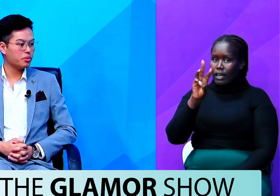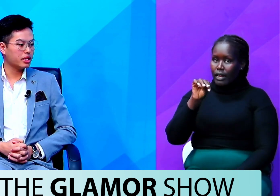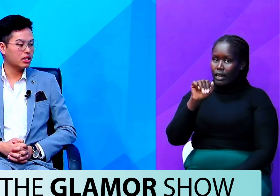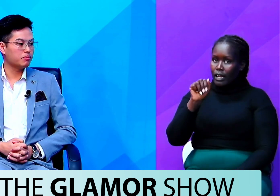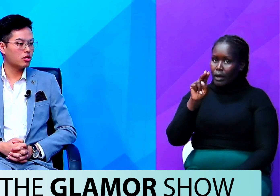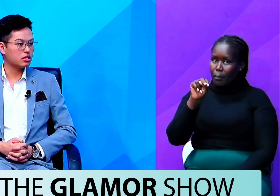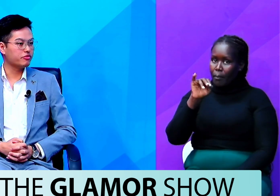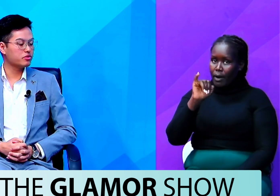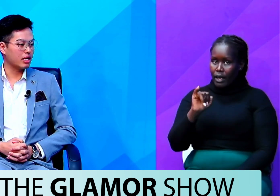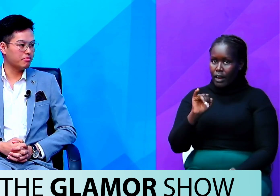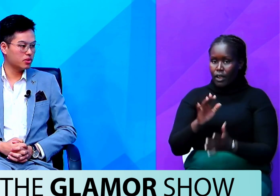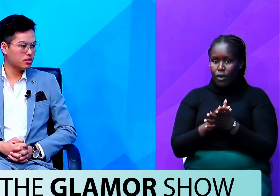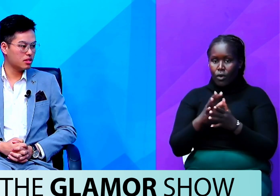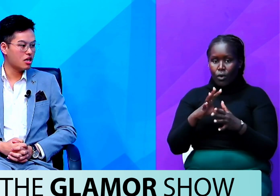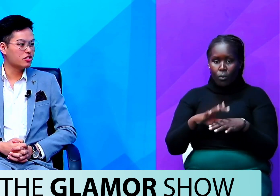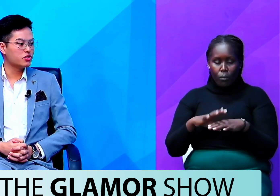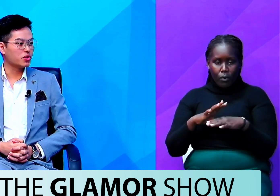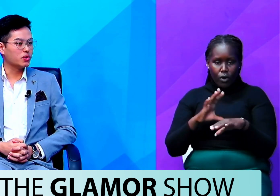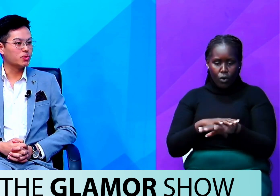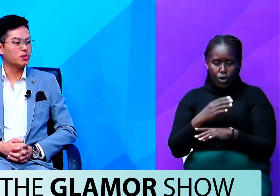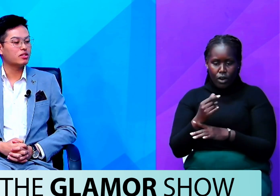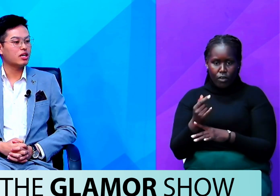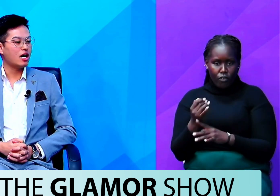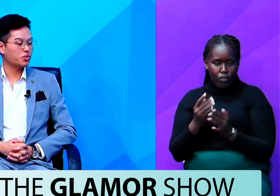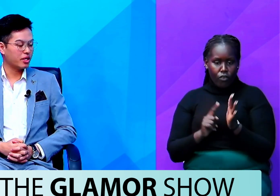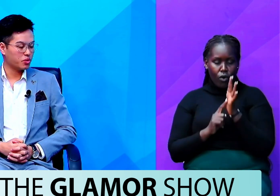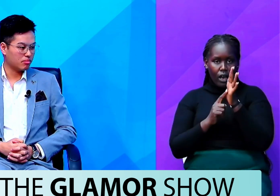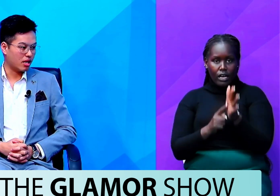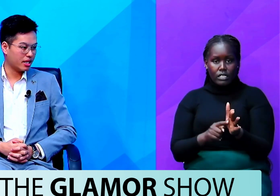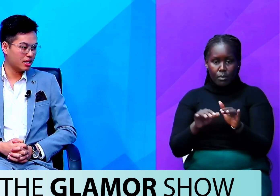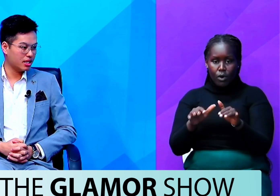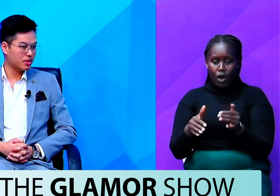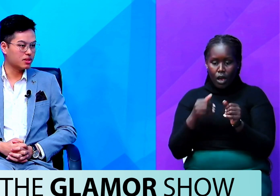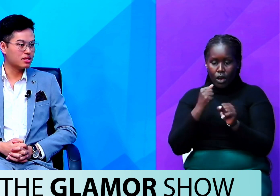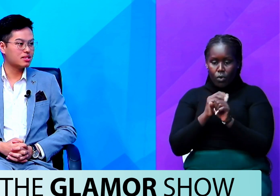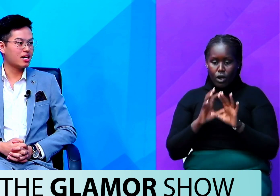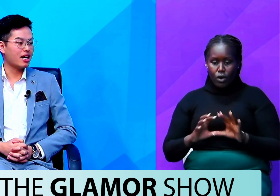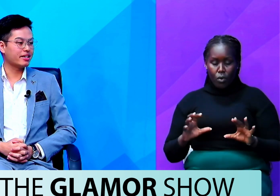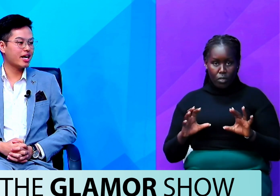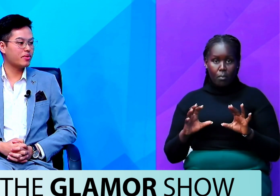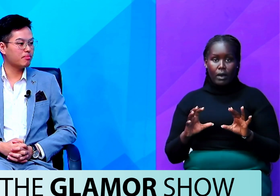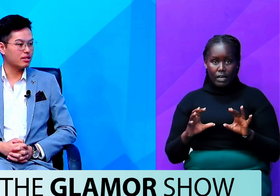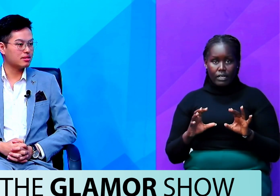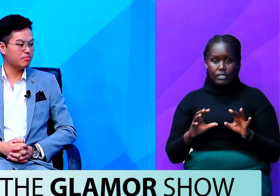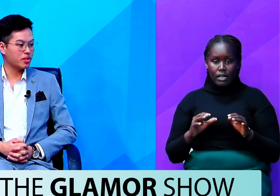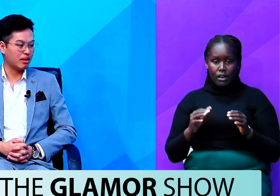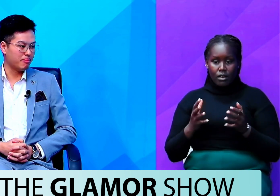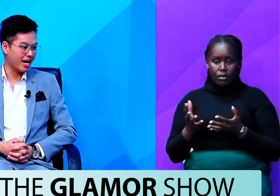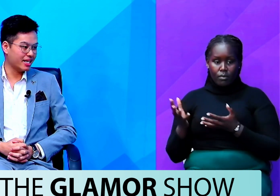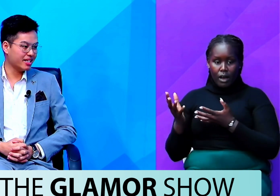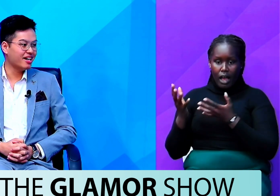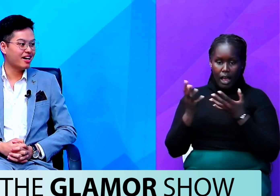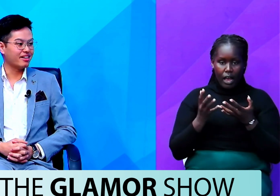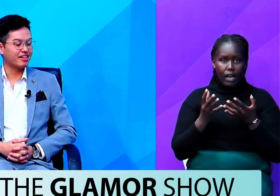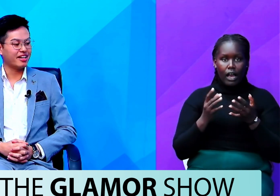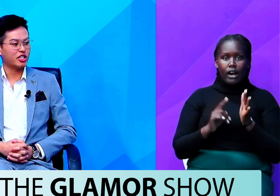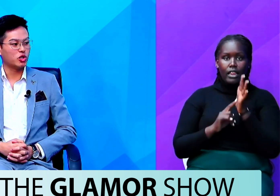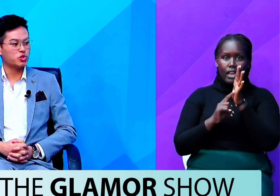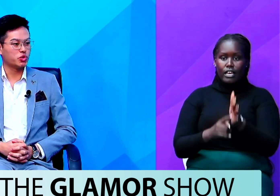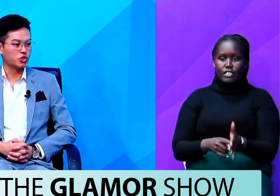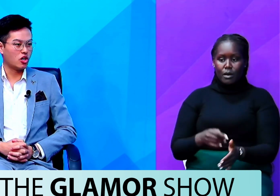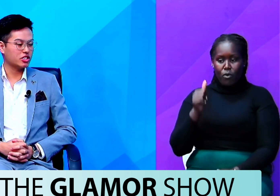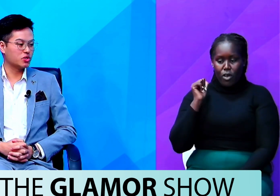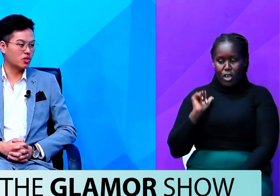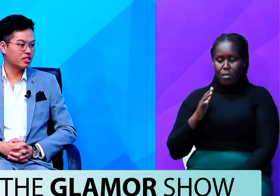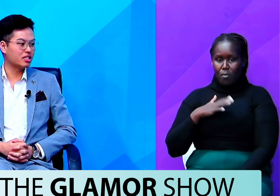there, we bought a few samples. So how do I do the marketing was I carry my sample in my bag and then I go